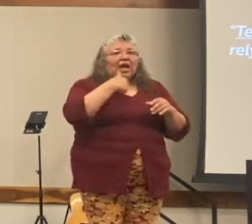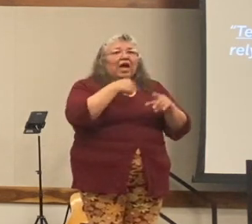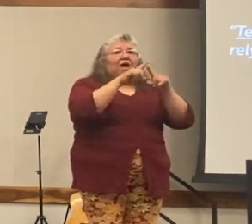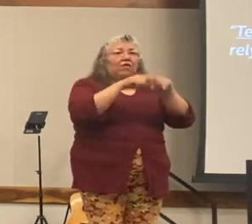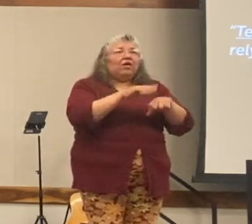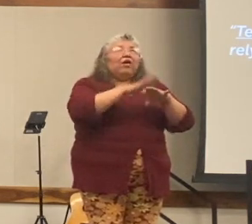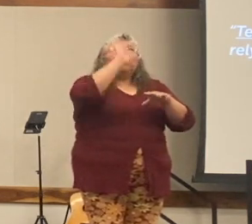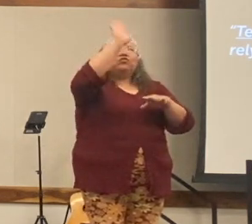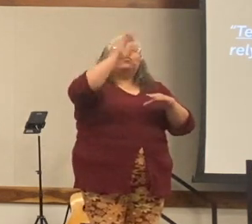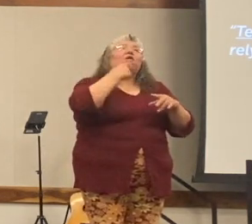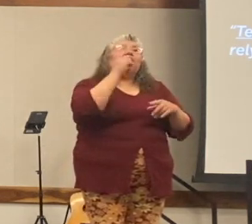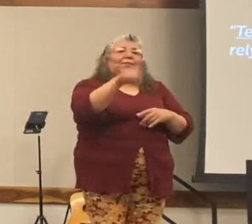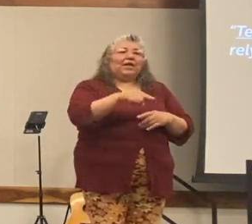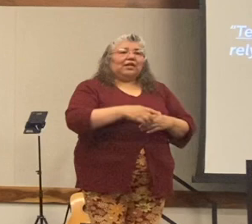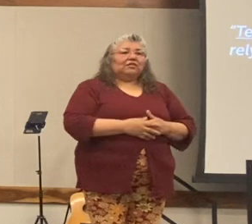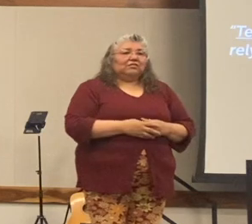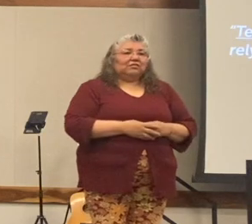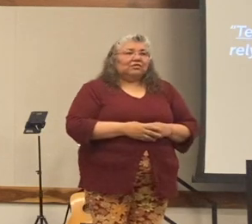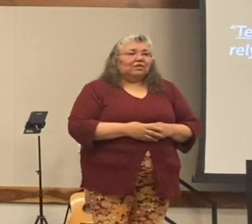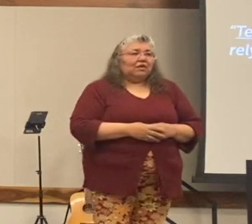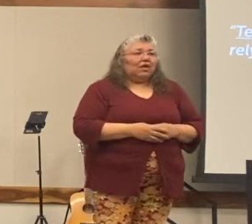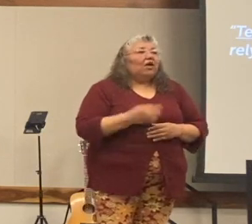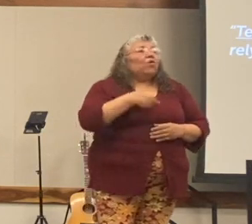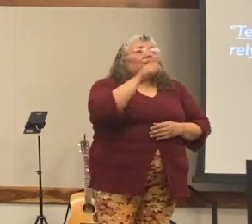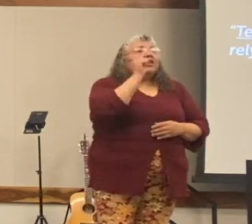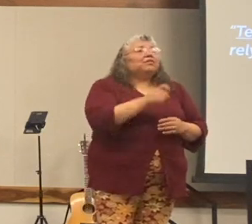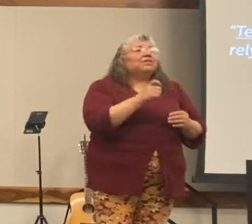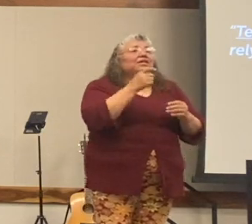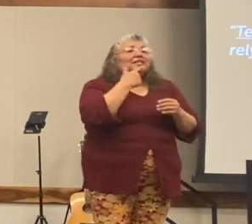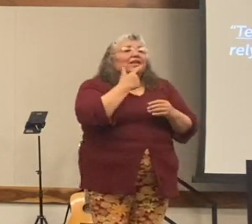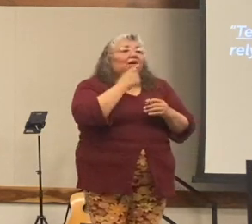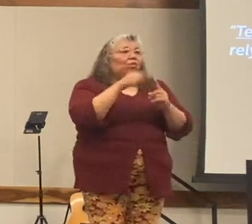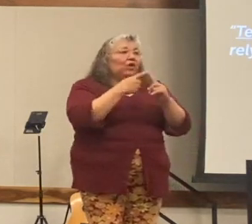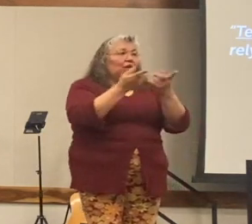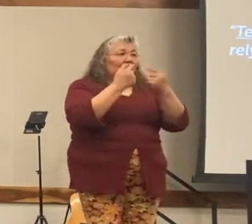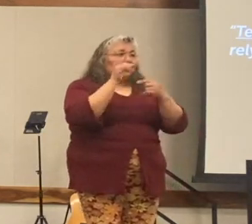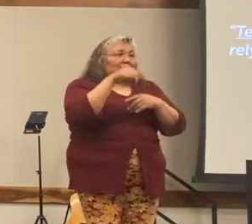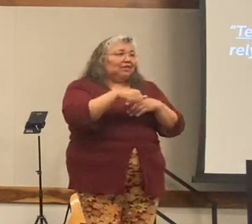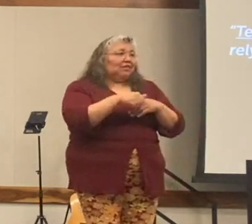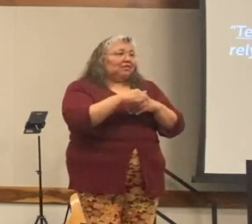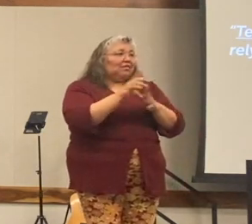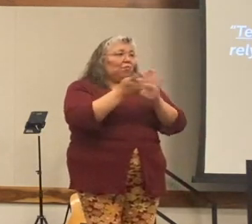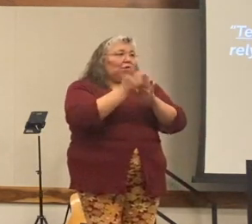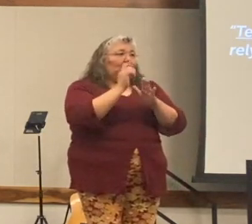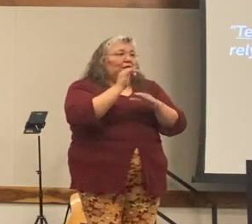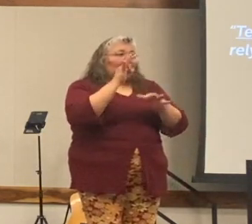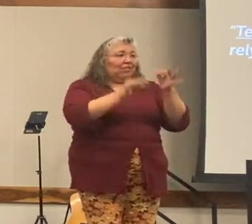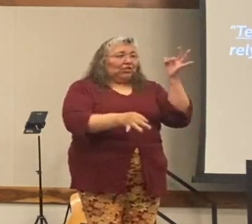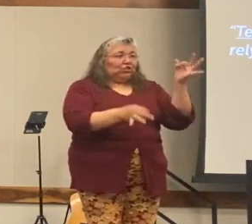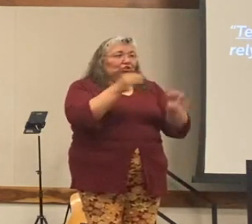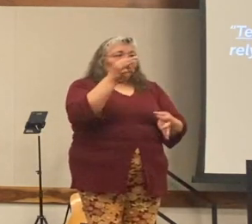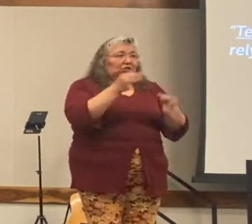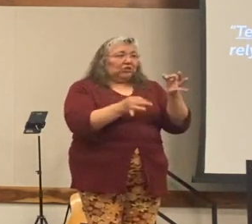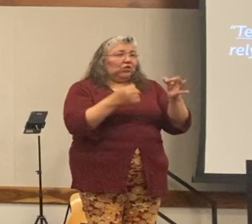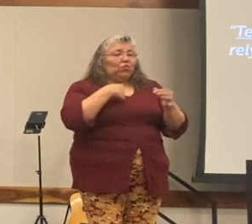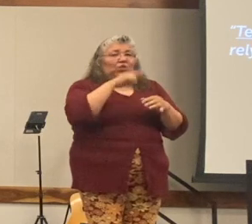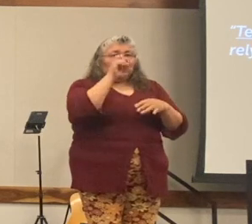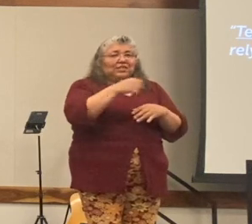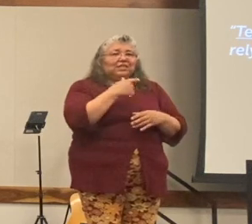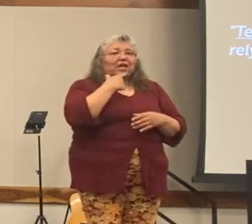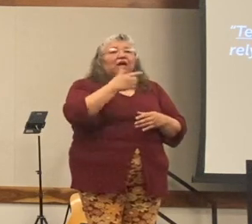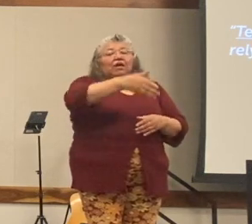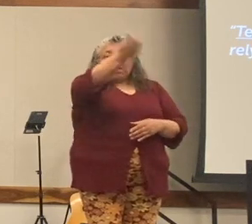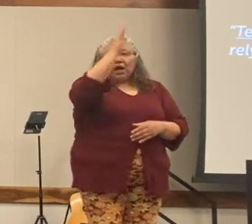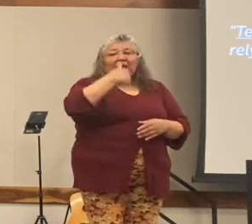rely on your commands. We need to be saying, when it comes to this moment of judging, we need to say,